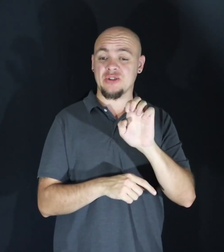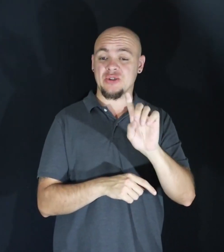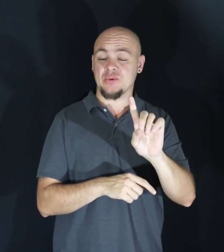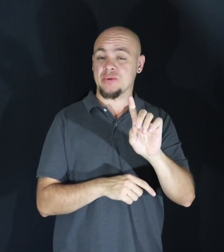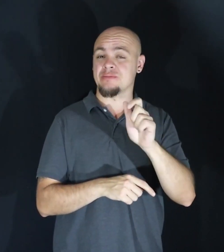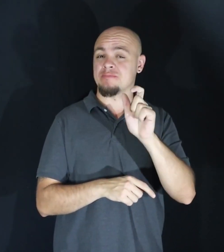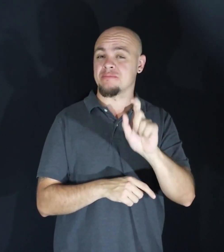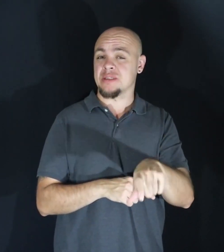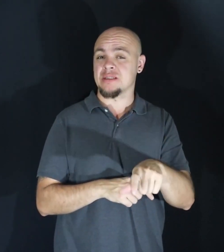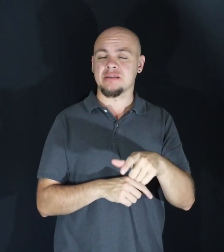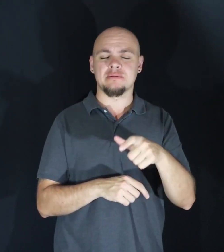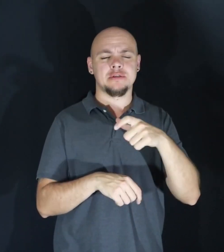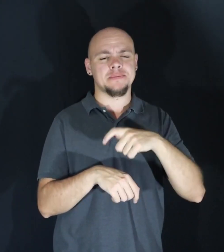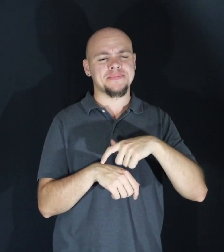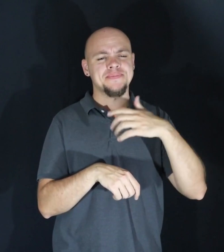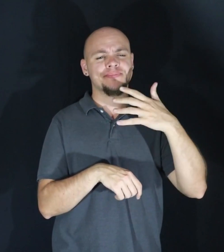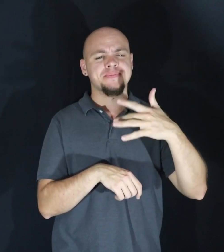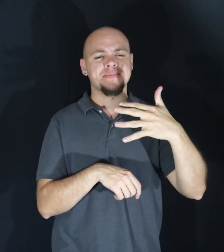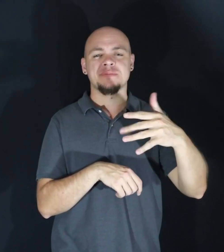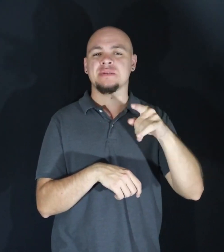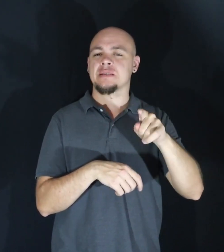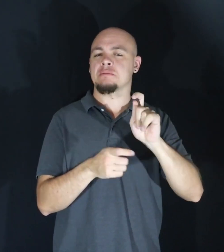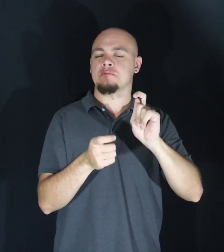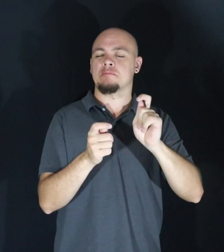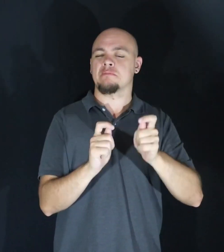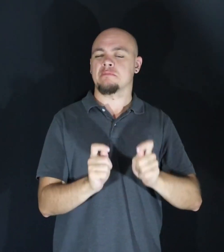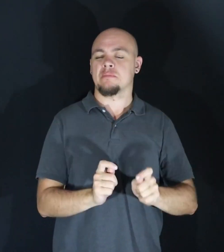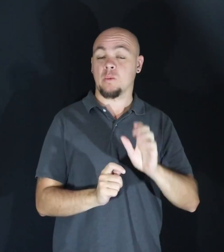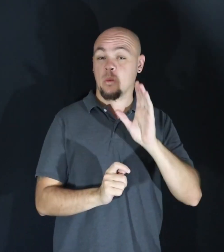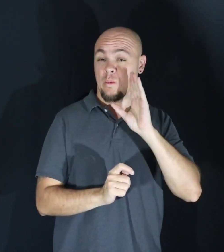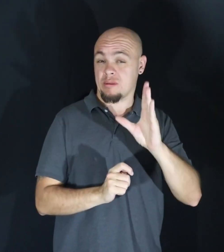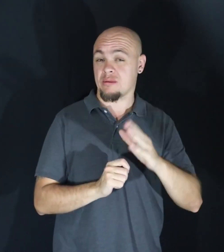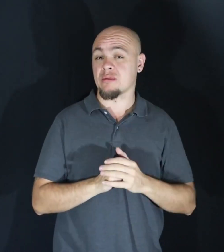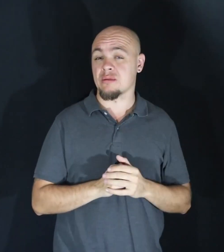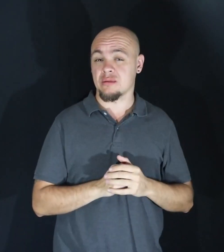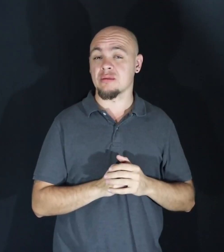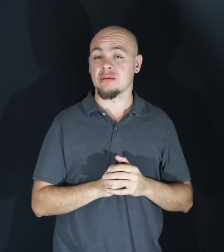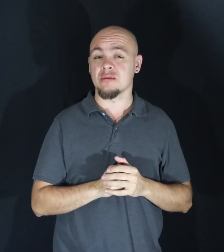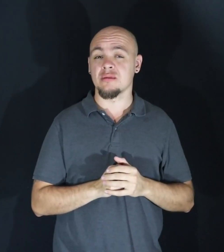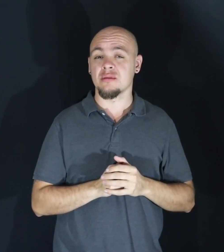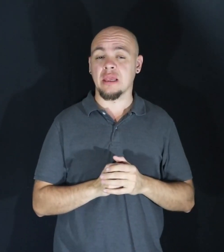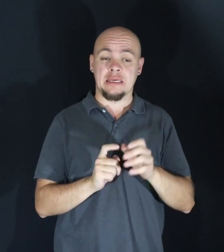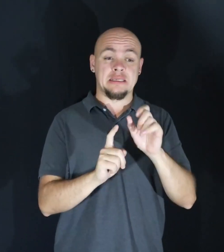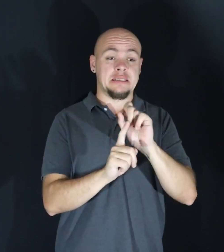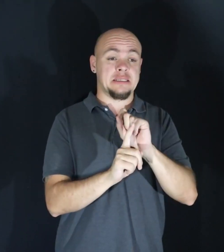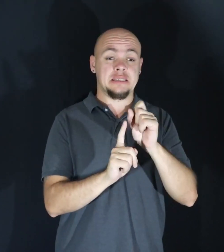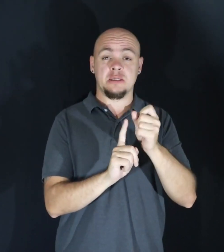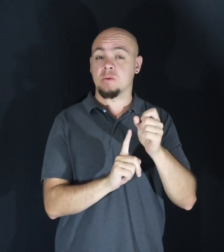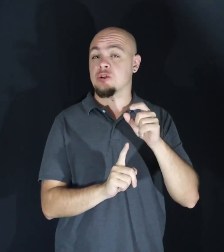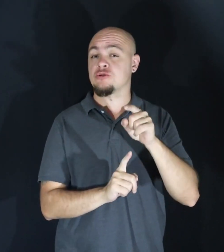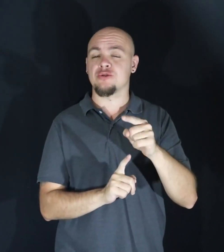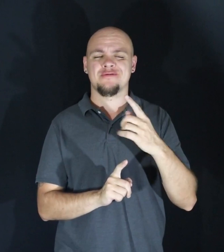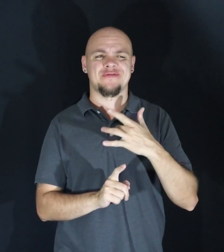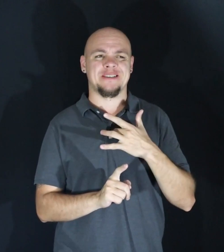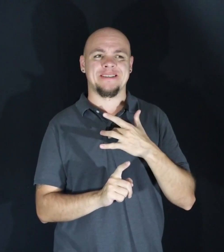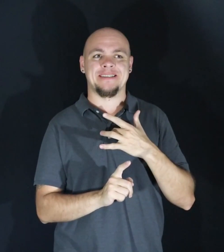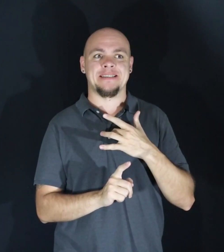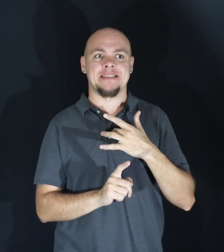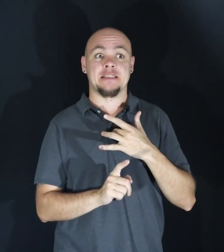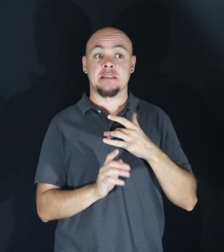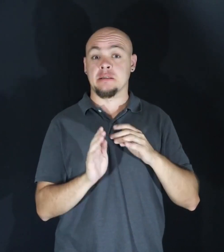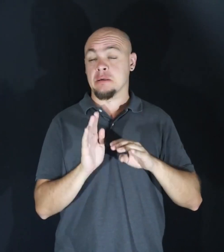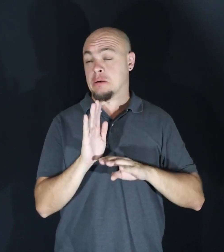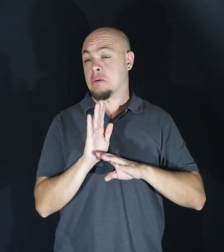from time to time, you'll need recalibration. You must become aware of situations where you feel a drastic